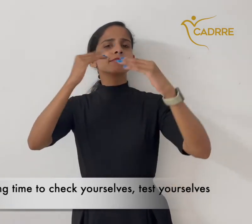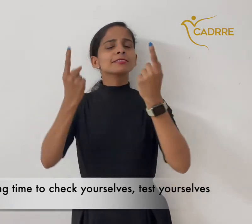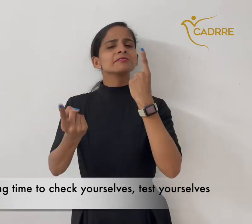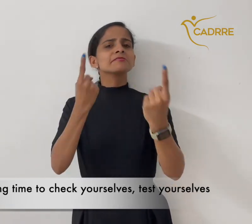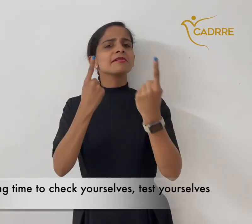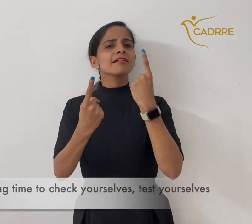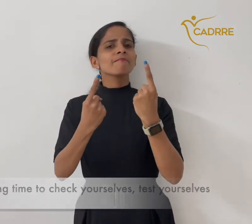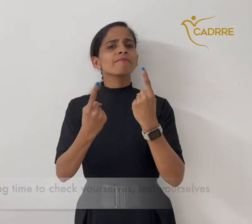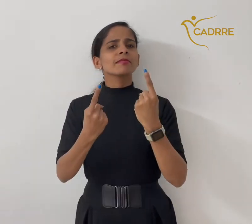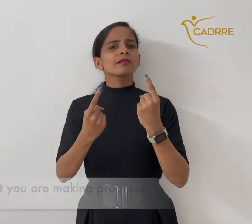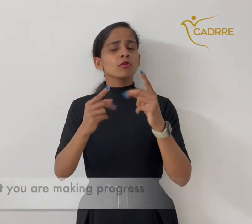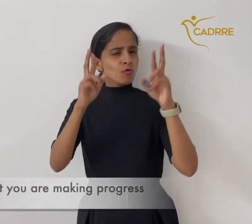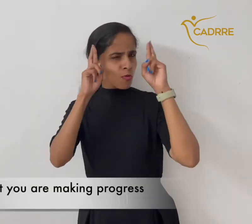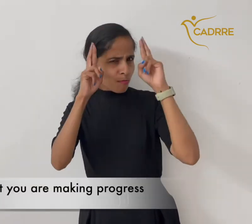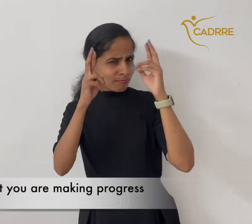making progress.